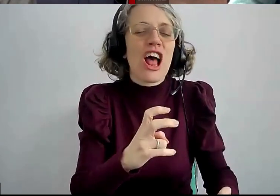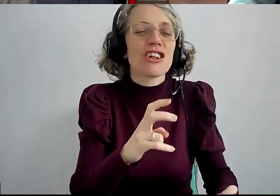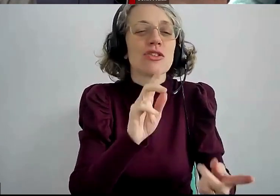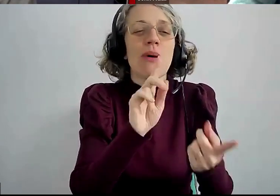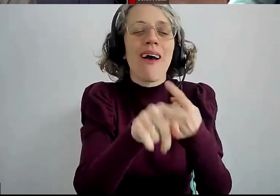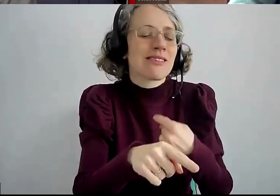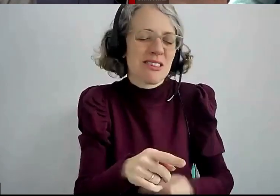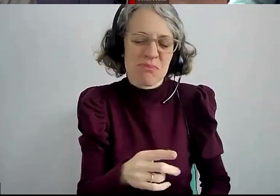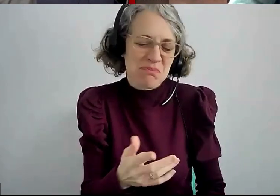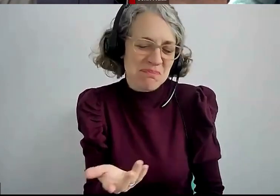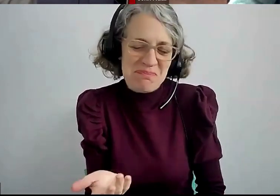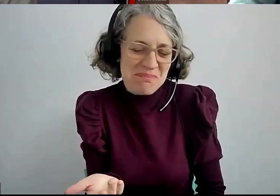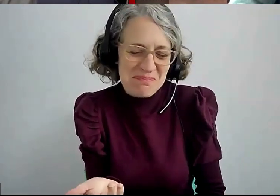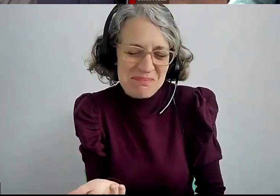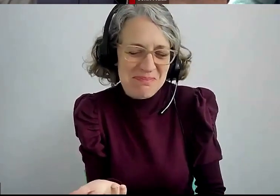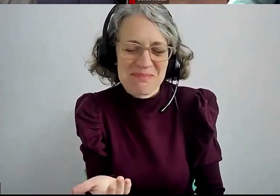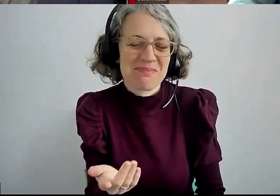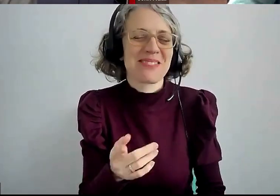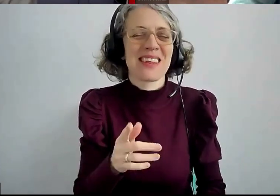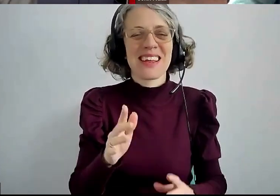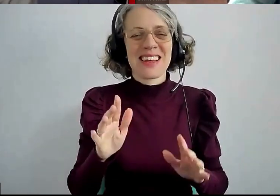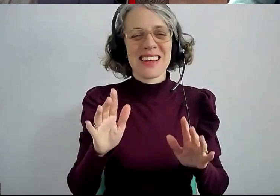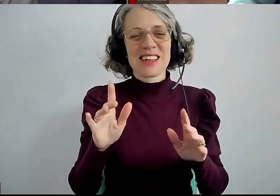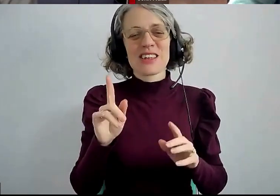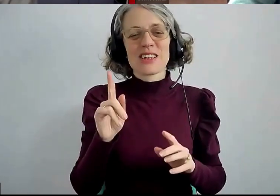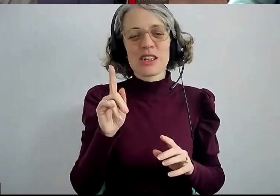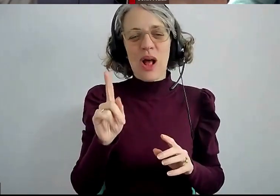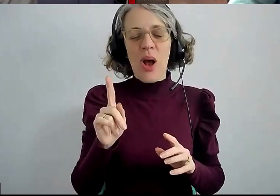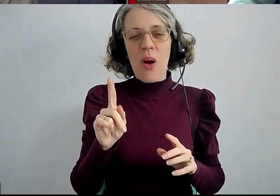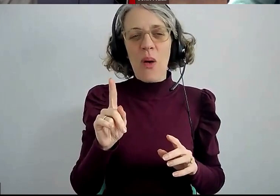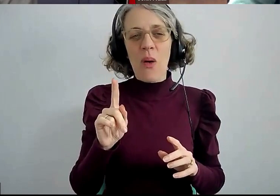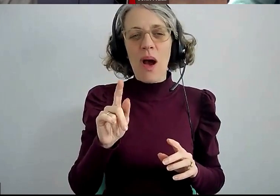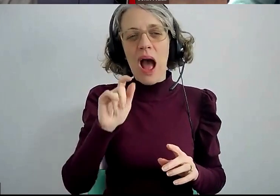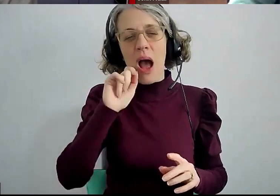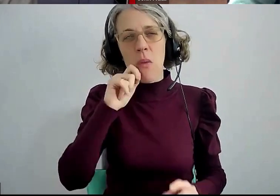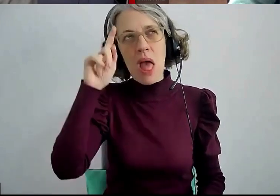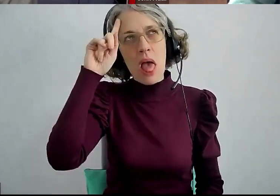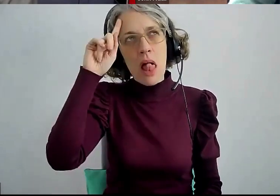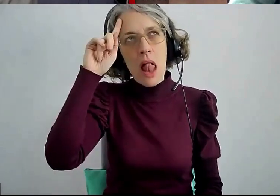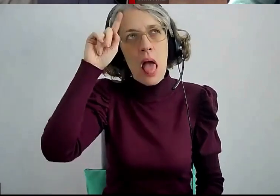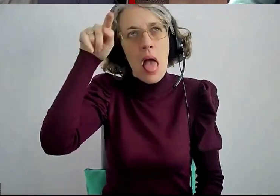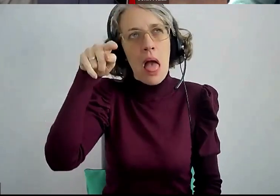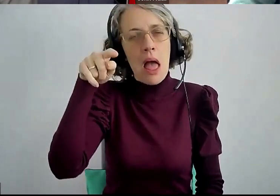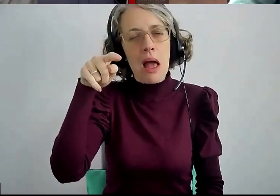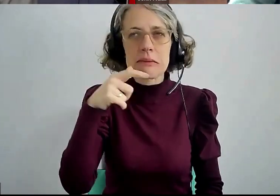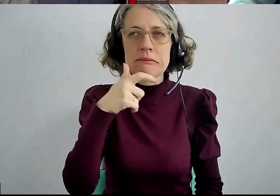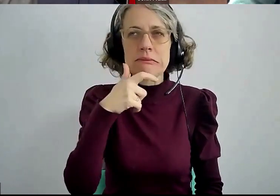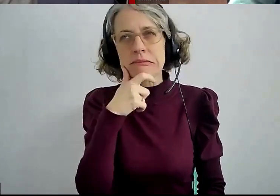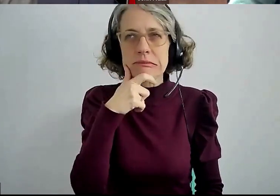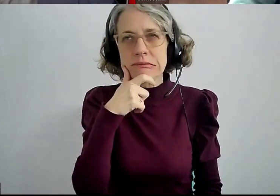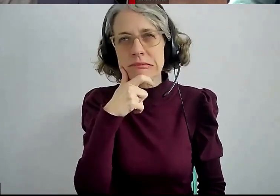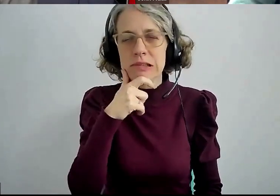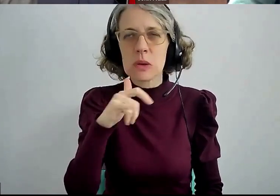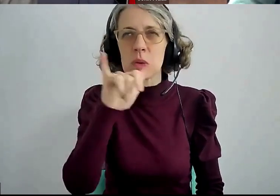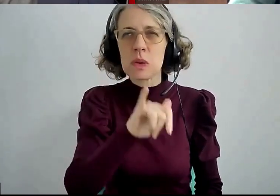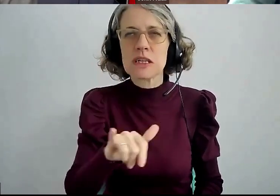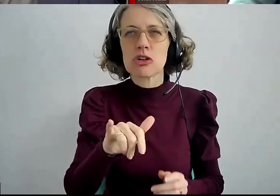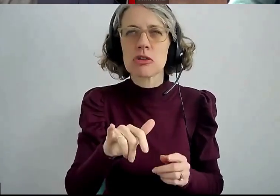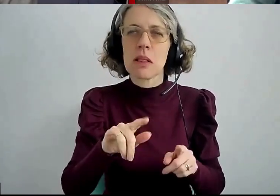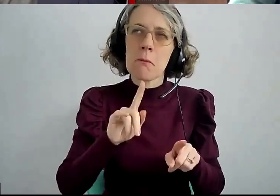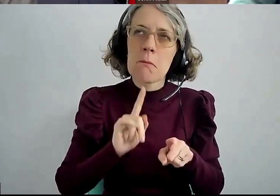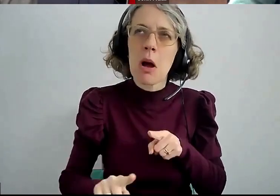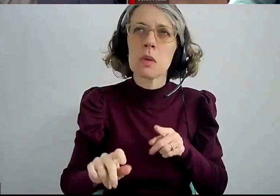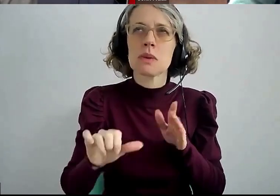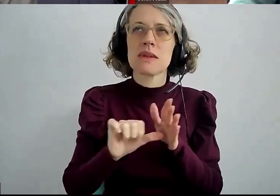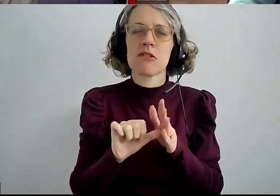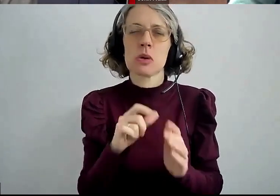that question. So I'm going to take a punt and guess what is the most difficult bit. And